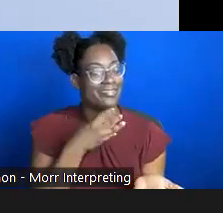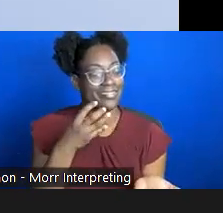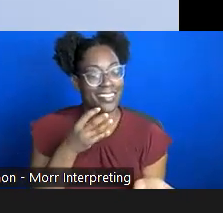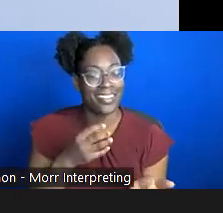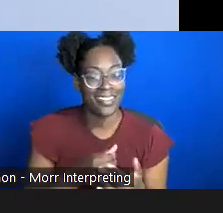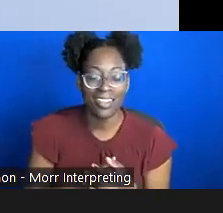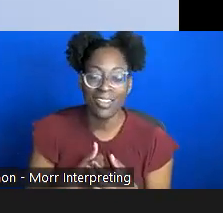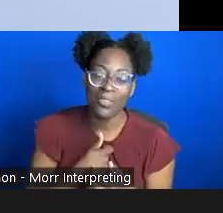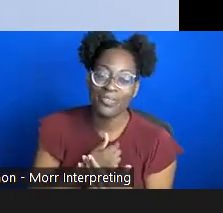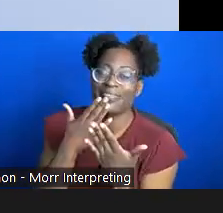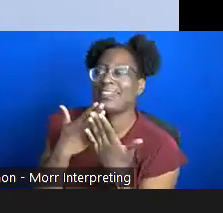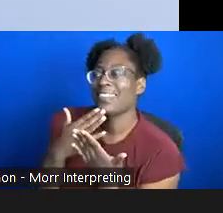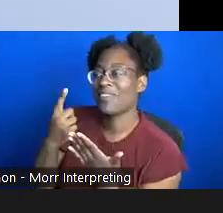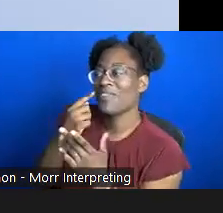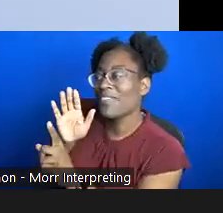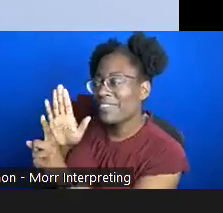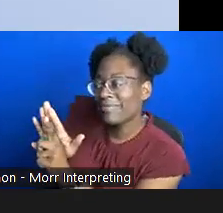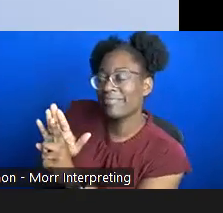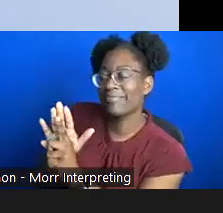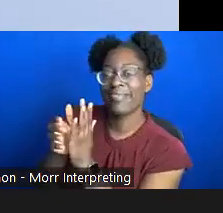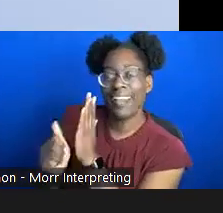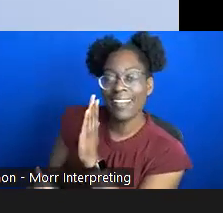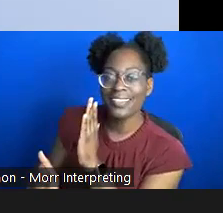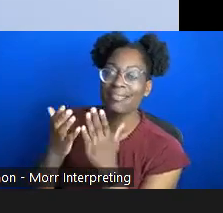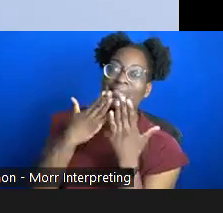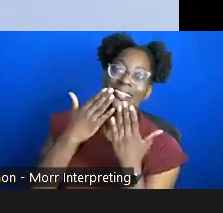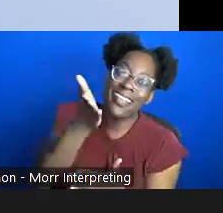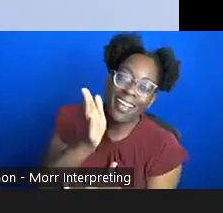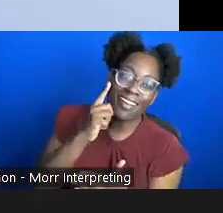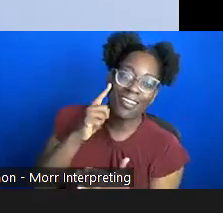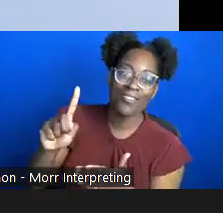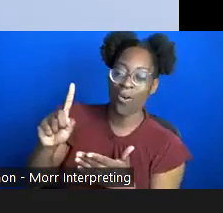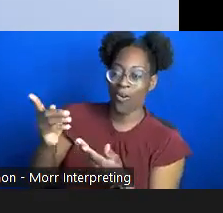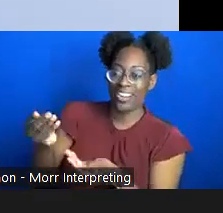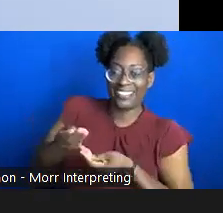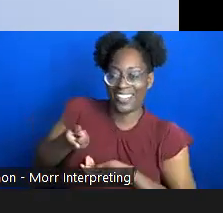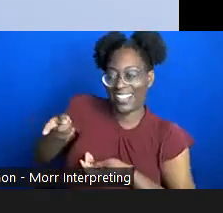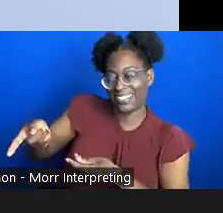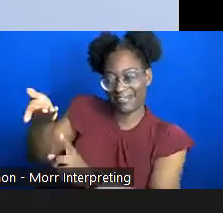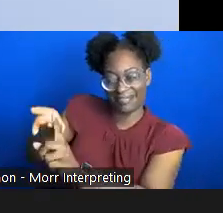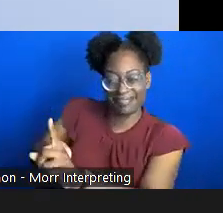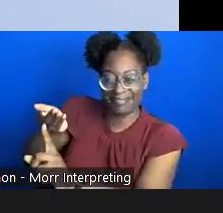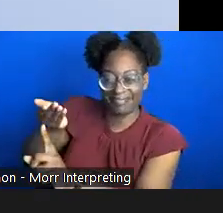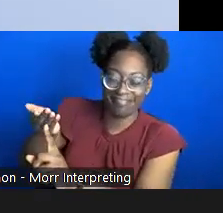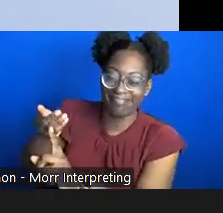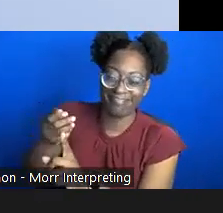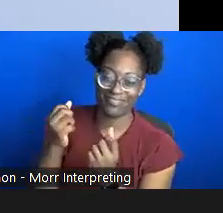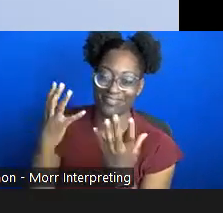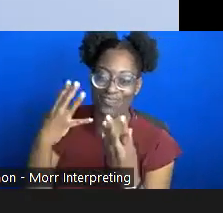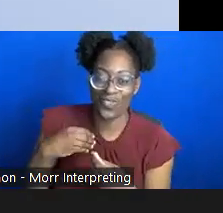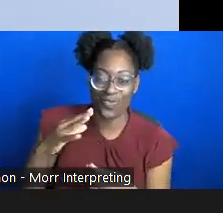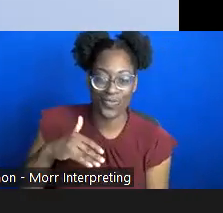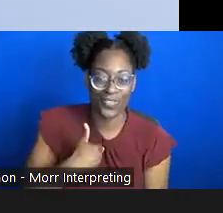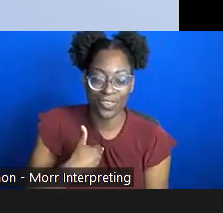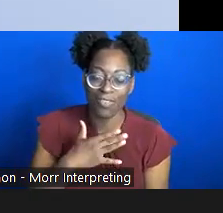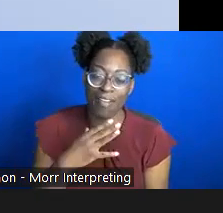He's placed on this earth. Wherever possible, Delana lives for those magic moments only art can bring,